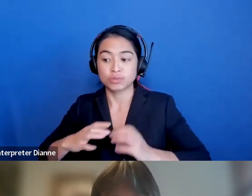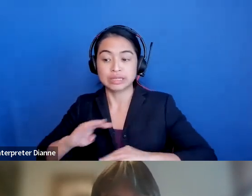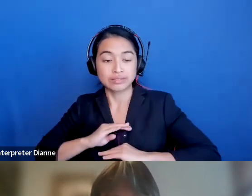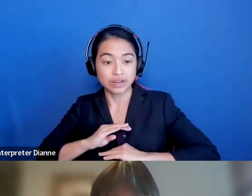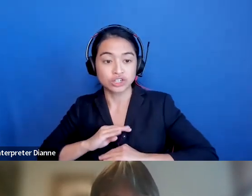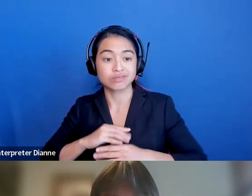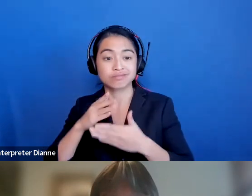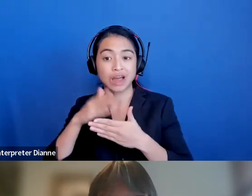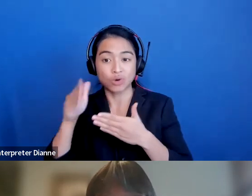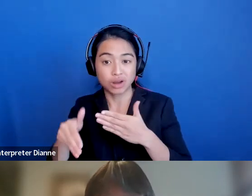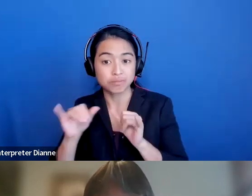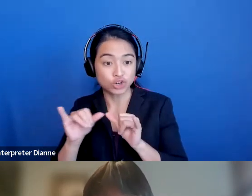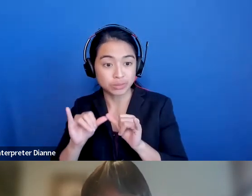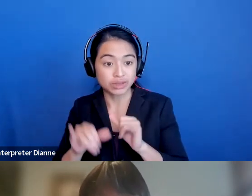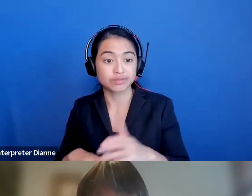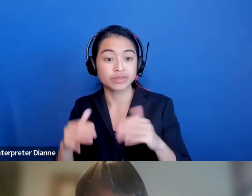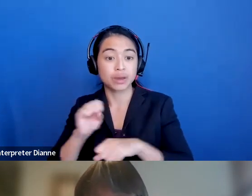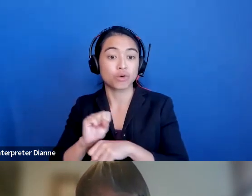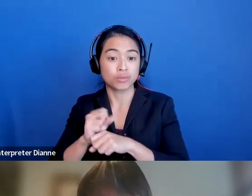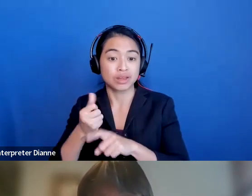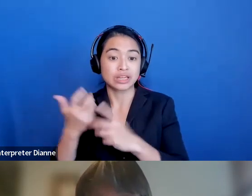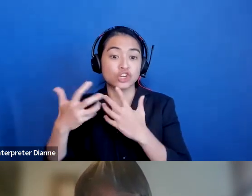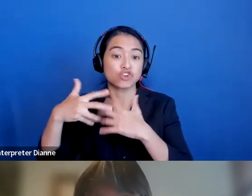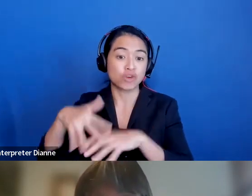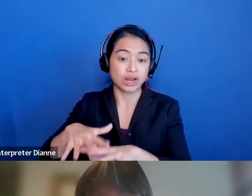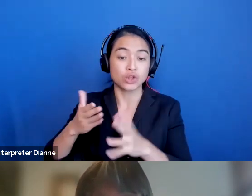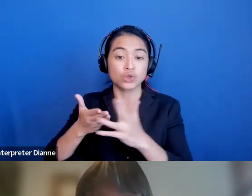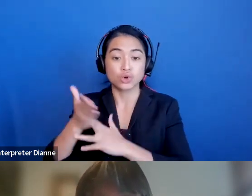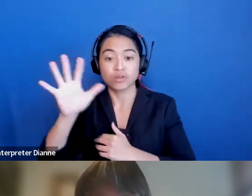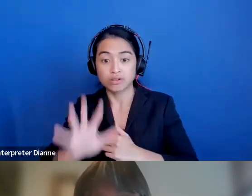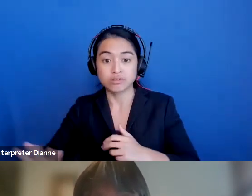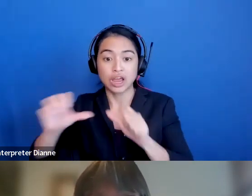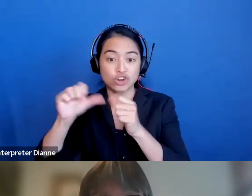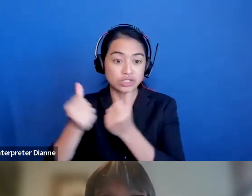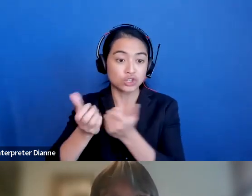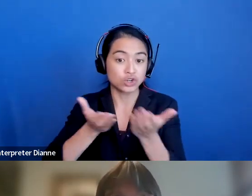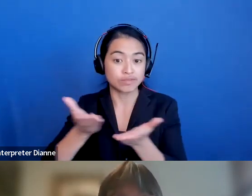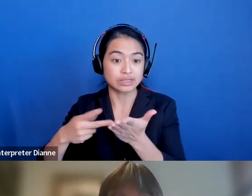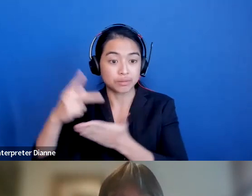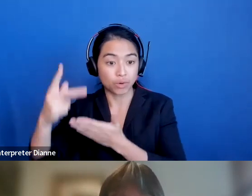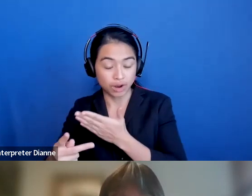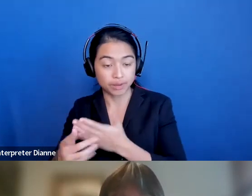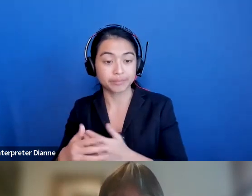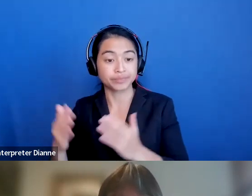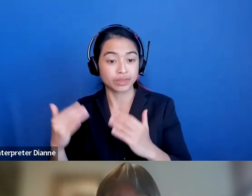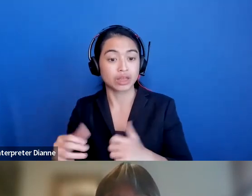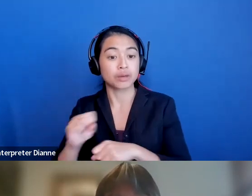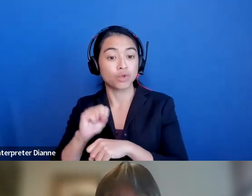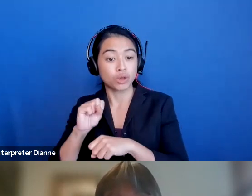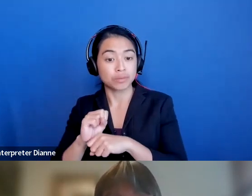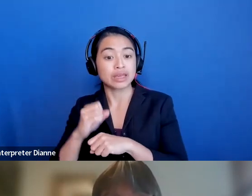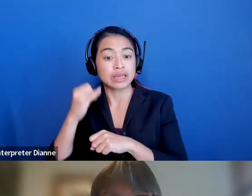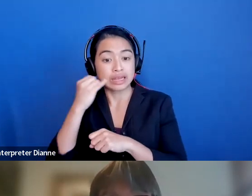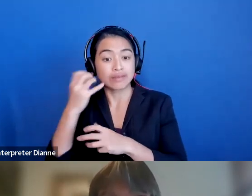outcome measurement, employment as it's integrated across agency services and programs, and employment if